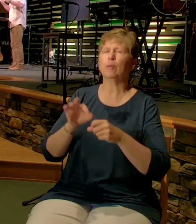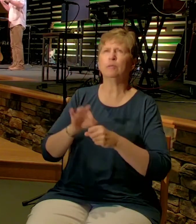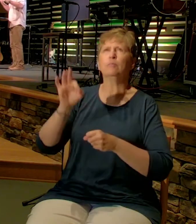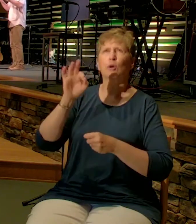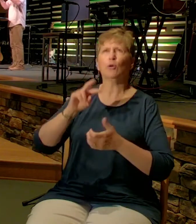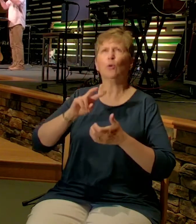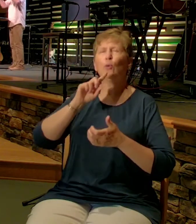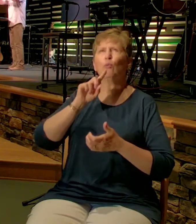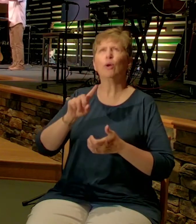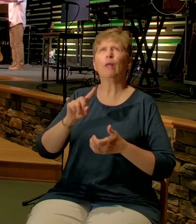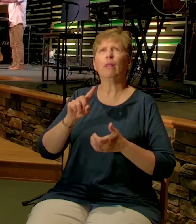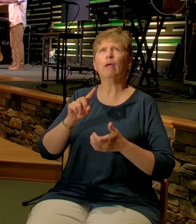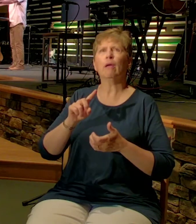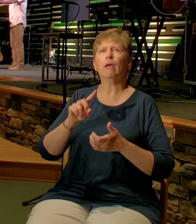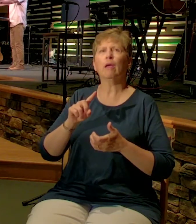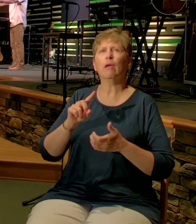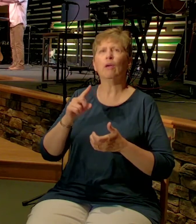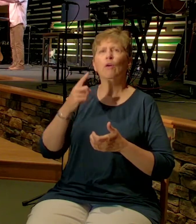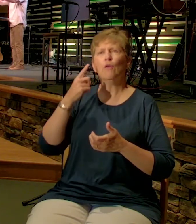for